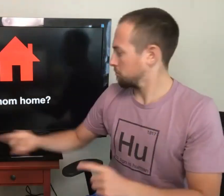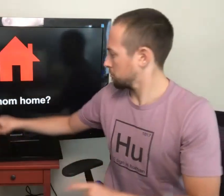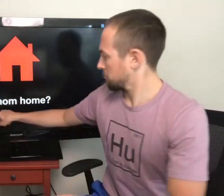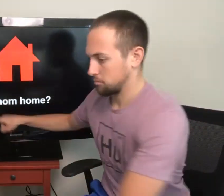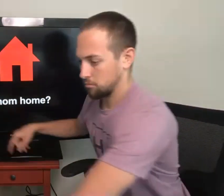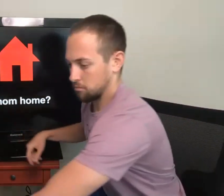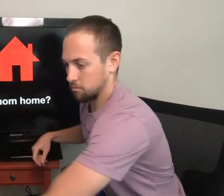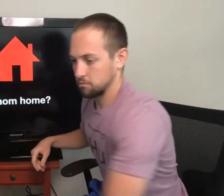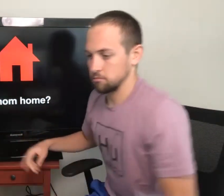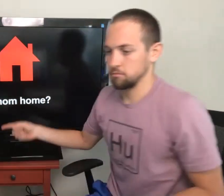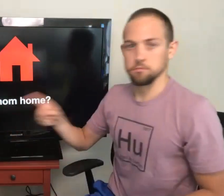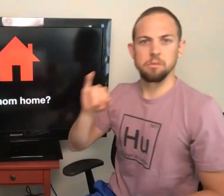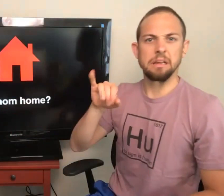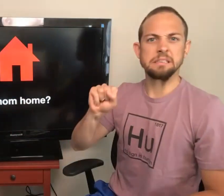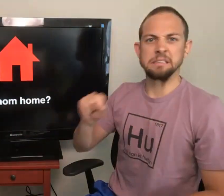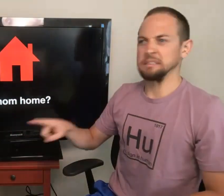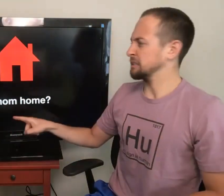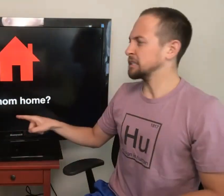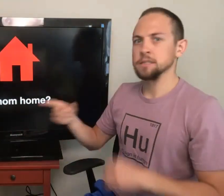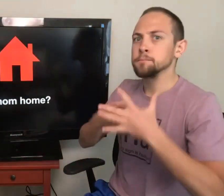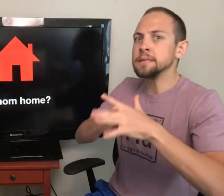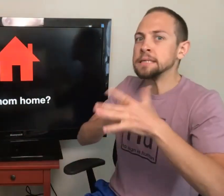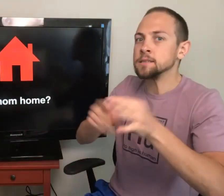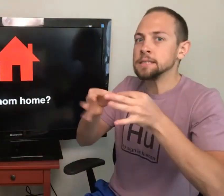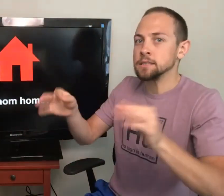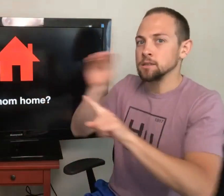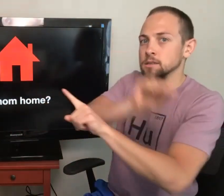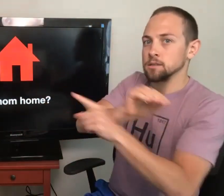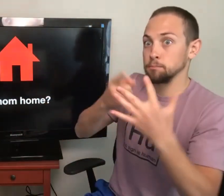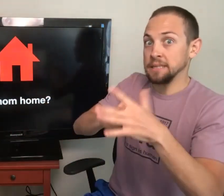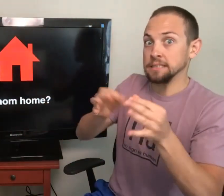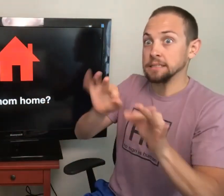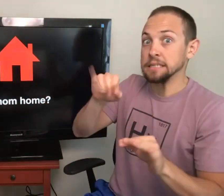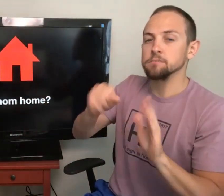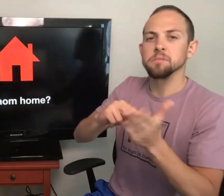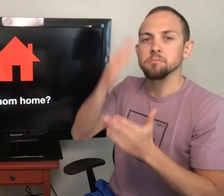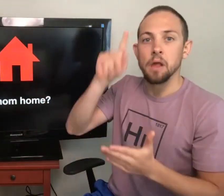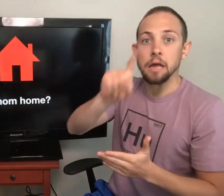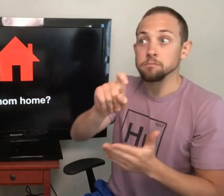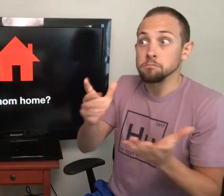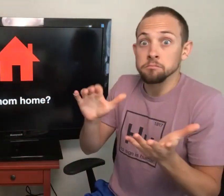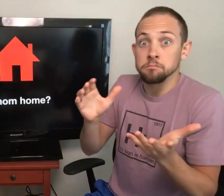So how do you know if you're being asked a yes, no question? You'll see something like is at the beginning of the sentence in English.